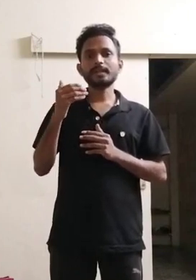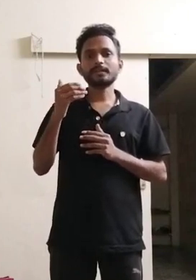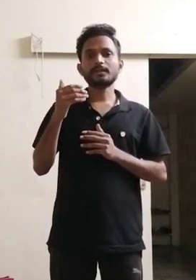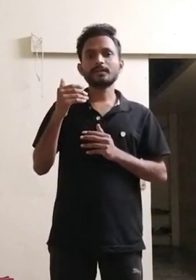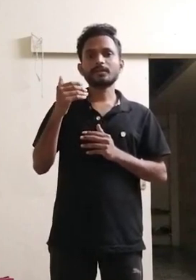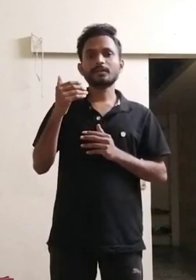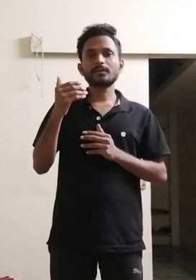that